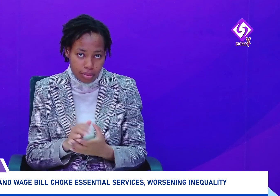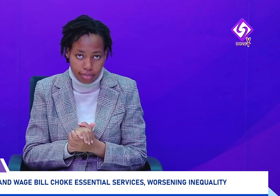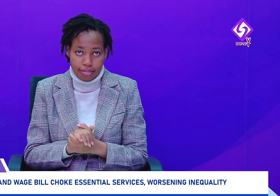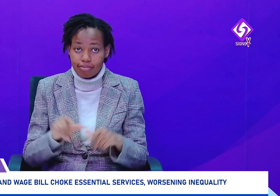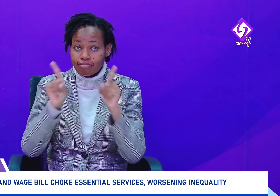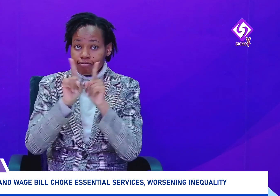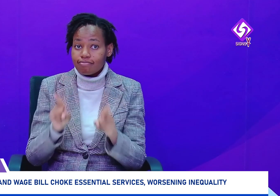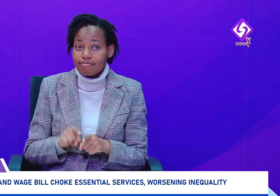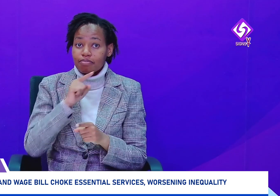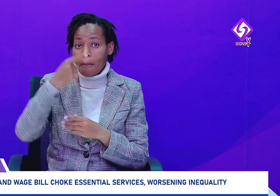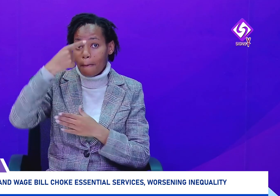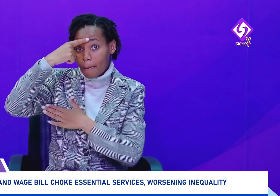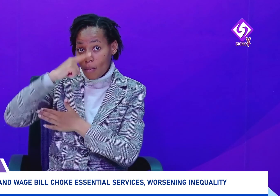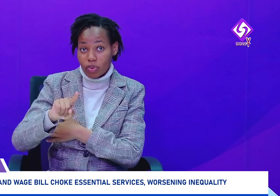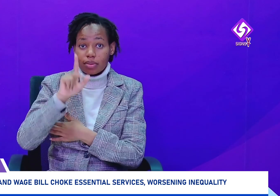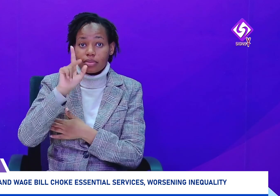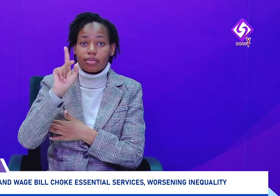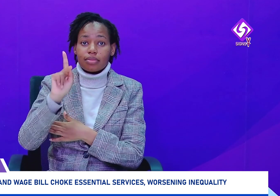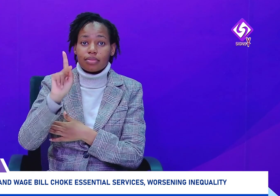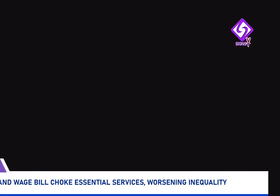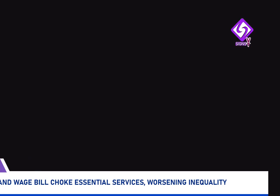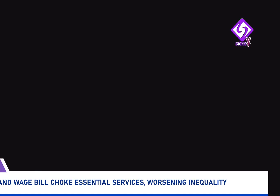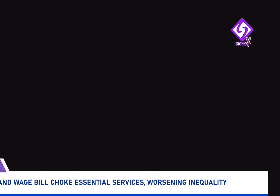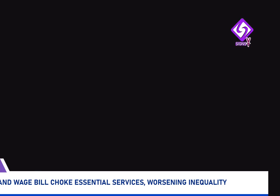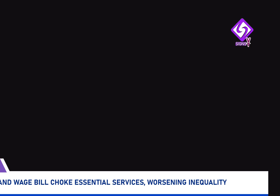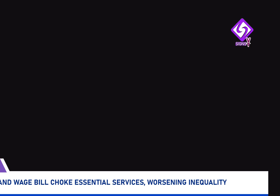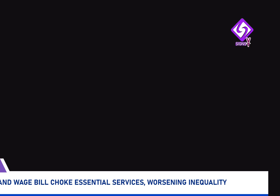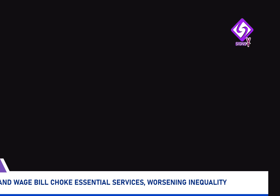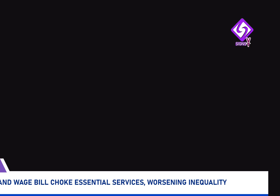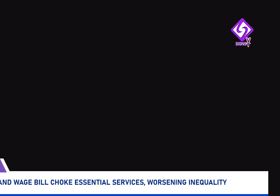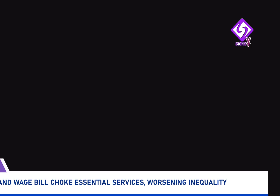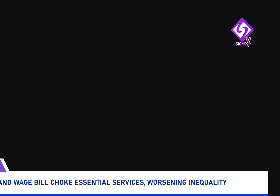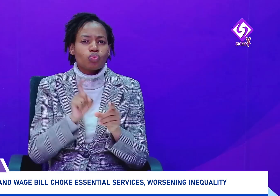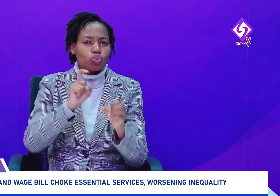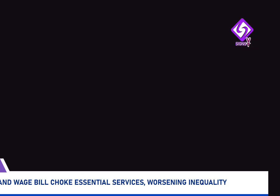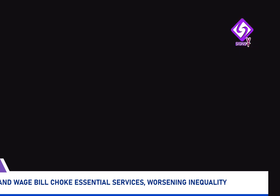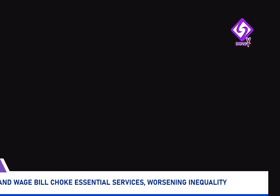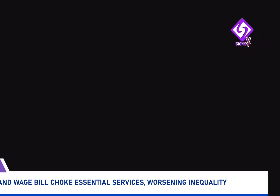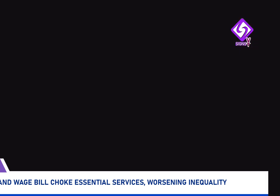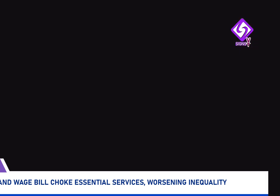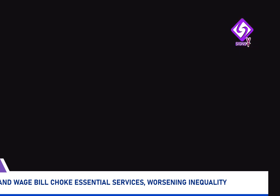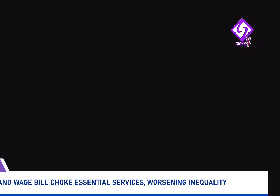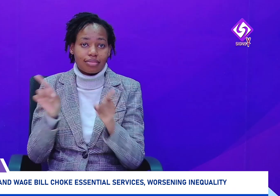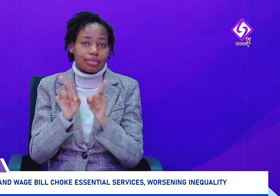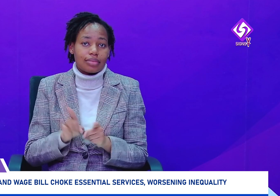education, development, and social protection. Beyond current fiscal policy, the